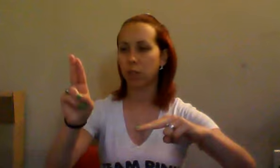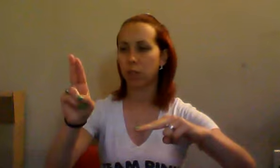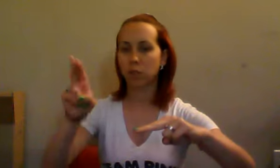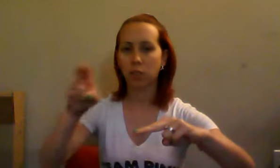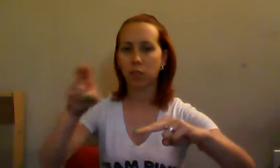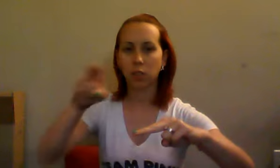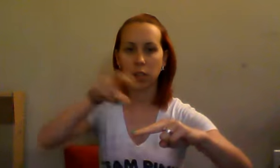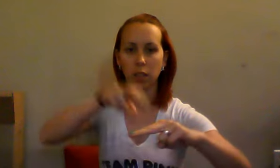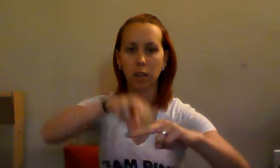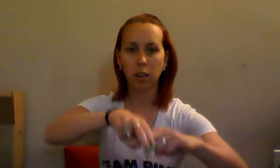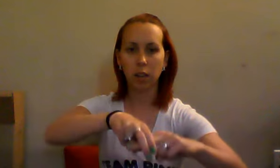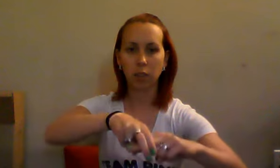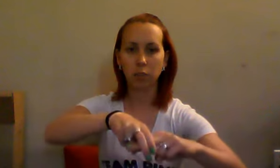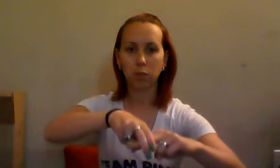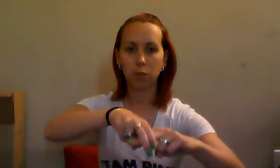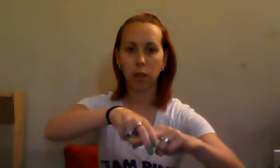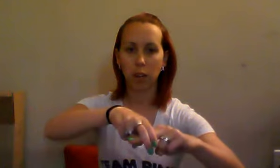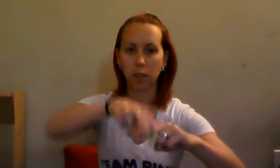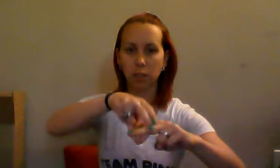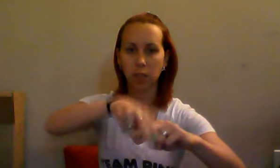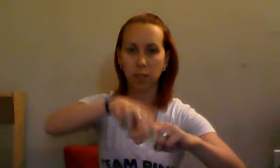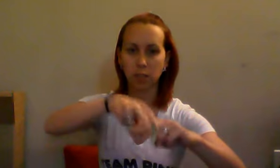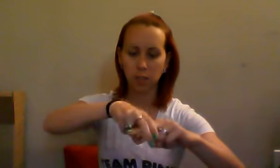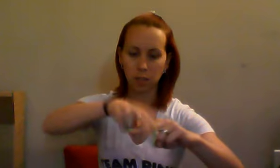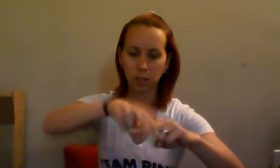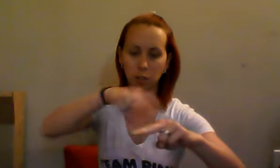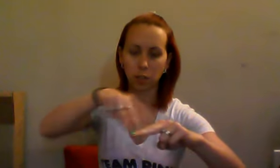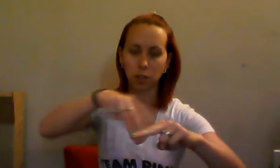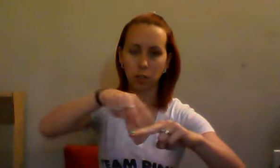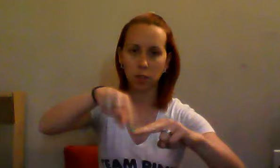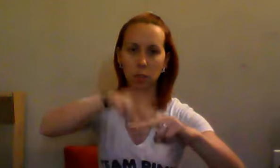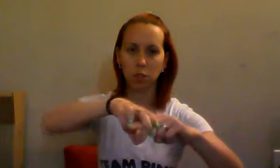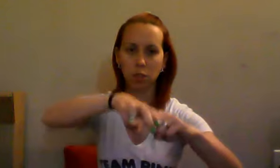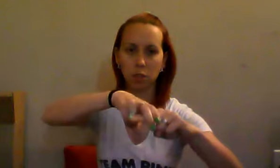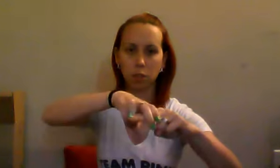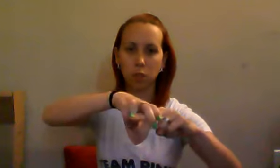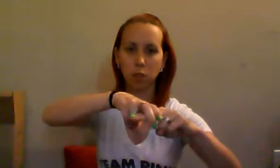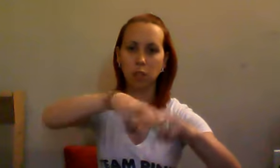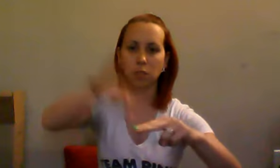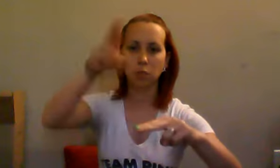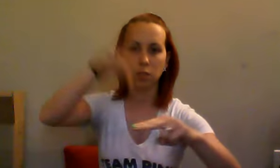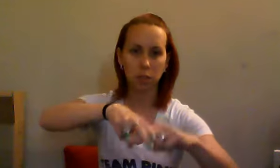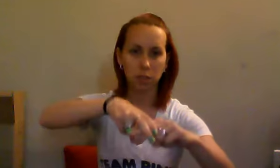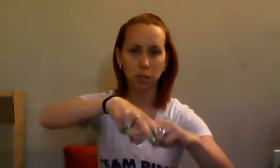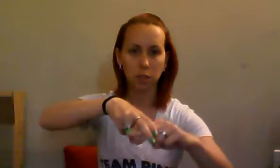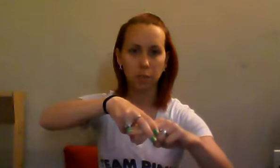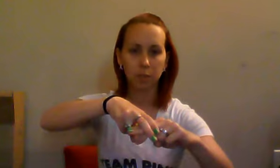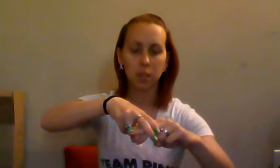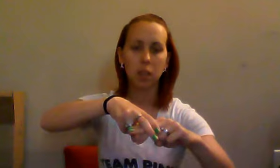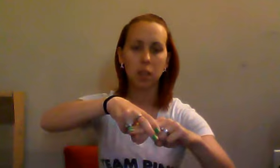two fingers and they kind of act like legs sitting over the bench that you've created. So sit.